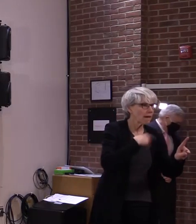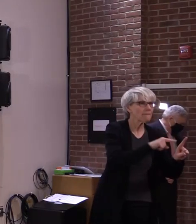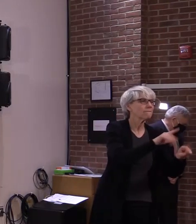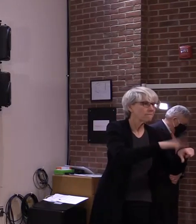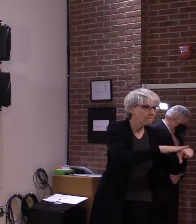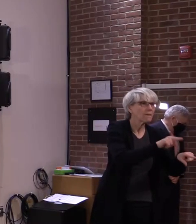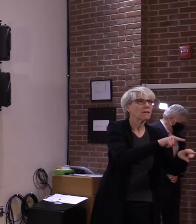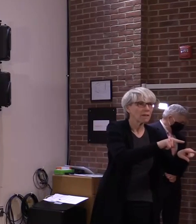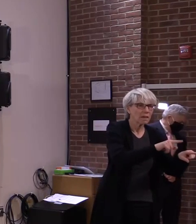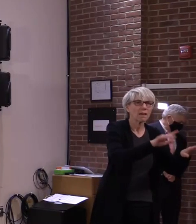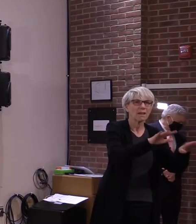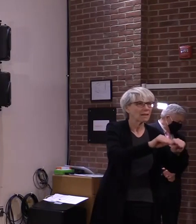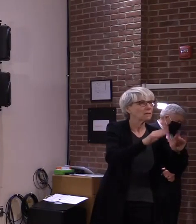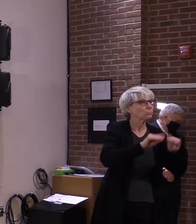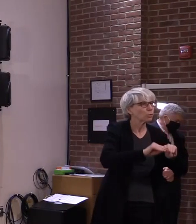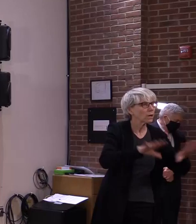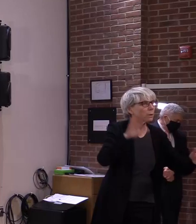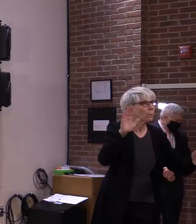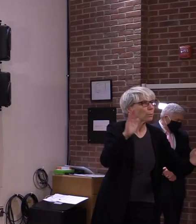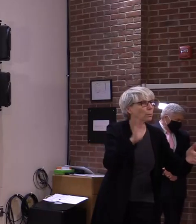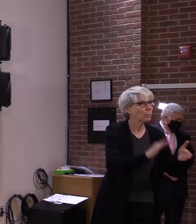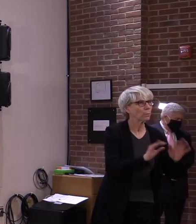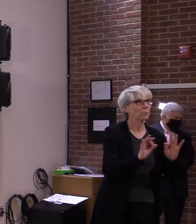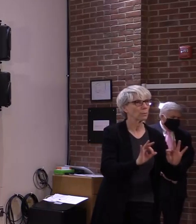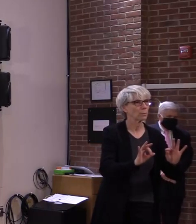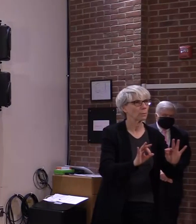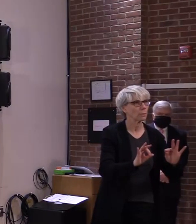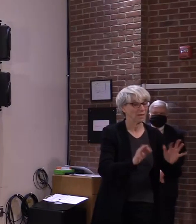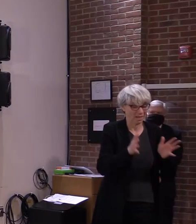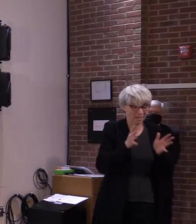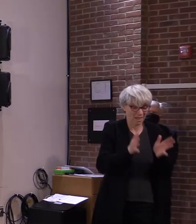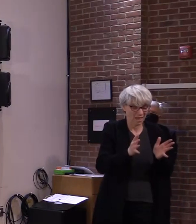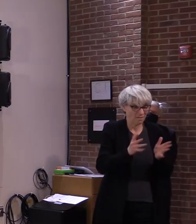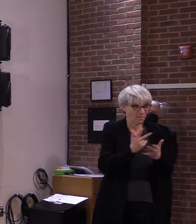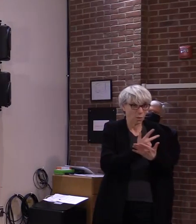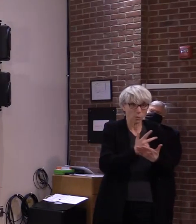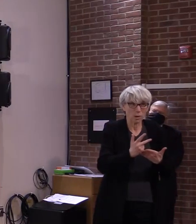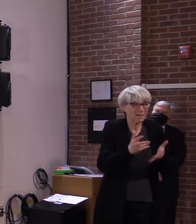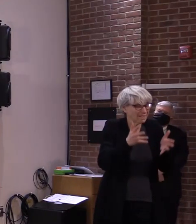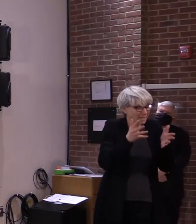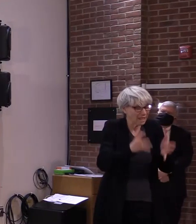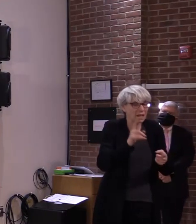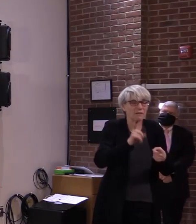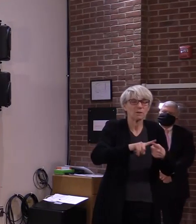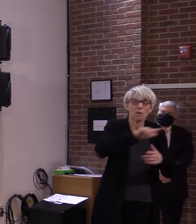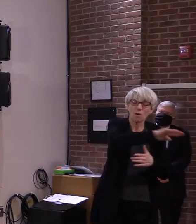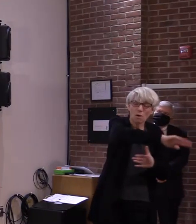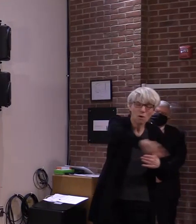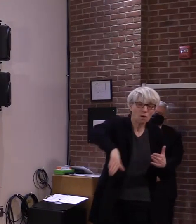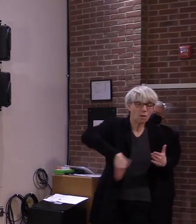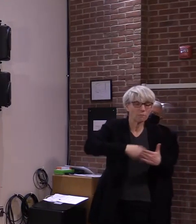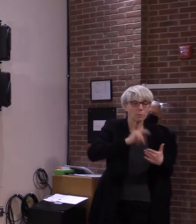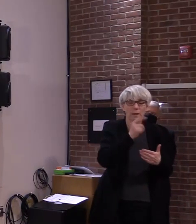day. It's now less than 3 weeks until all Vermonters are eligible to sign up for their dose